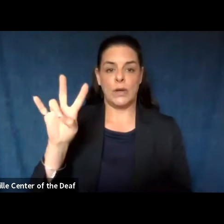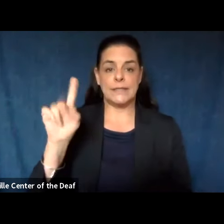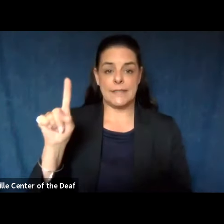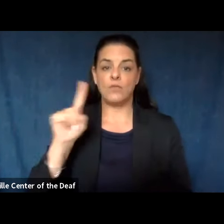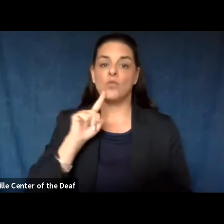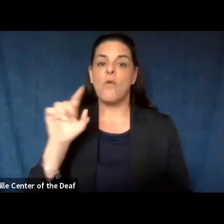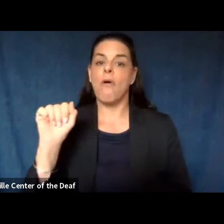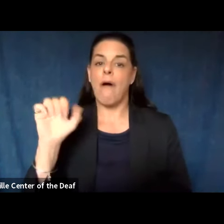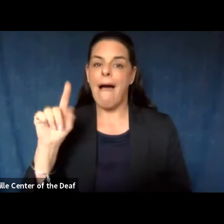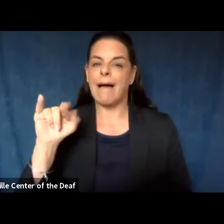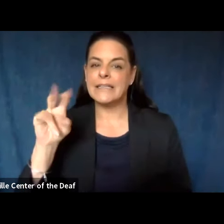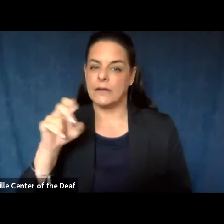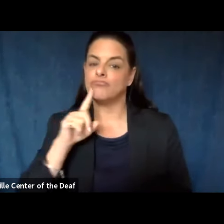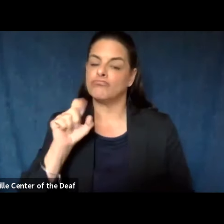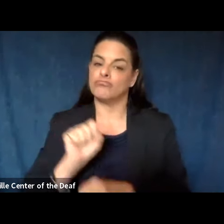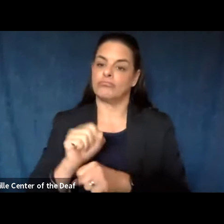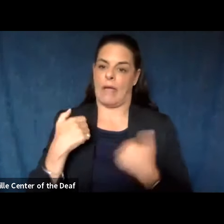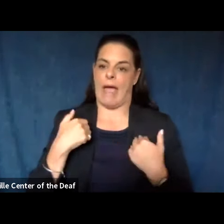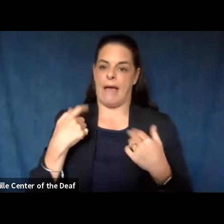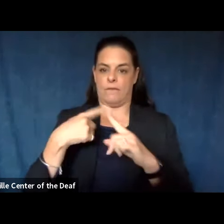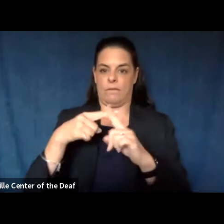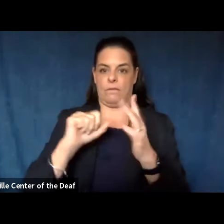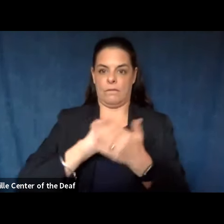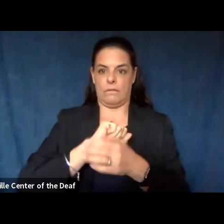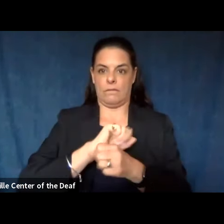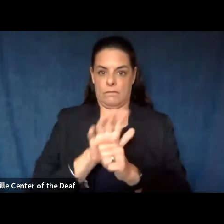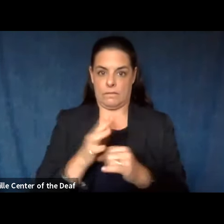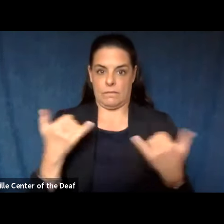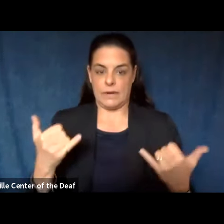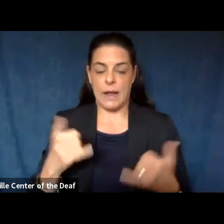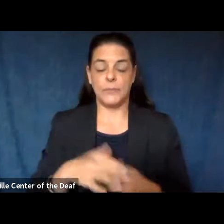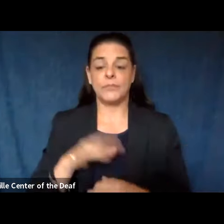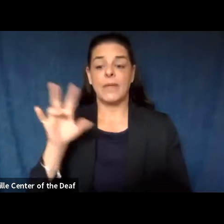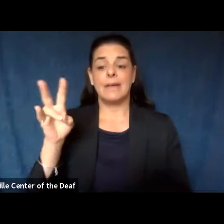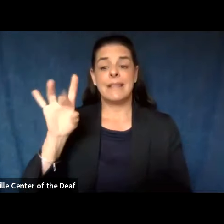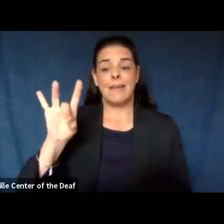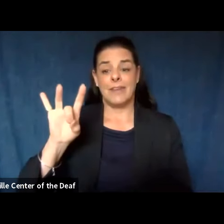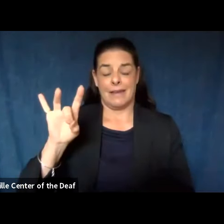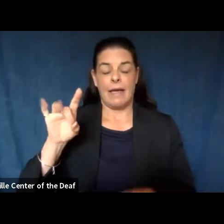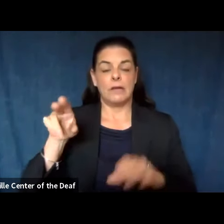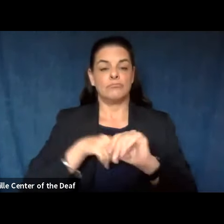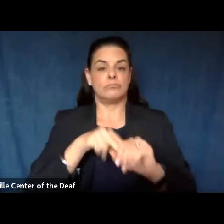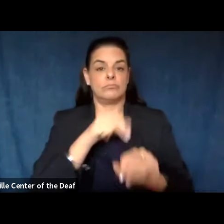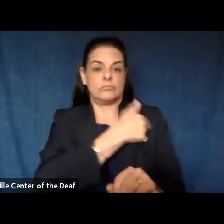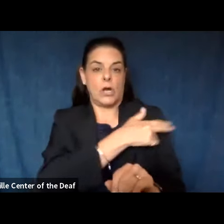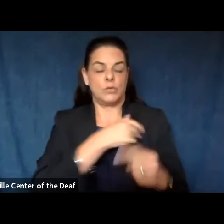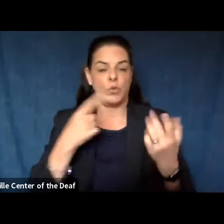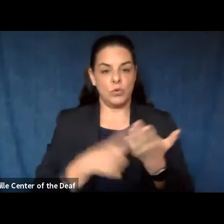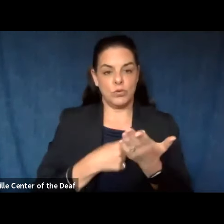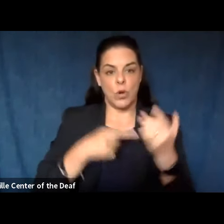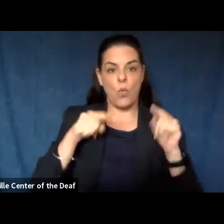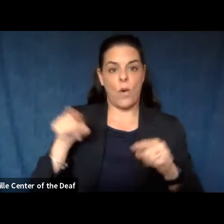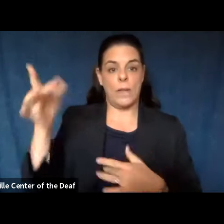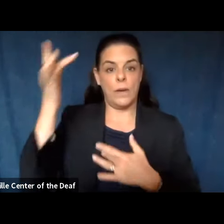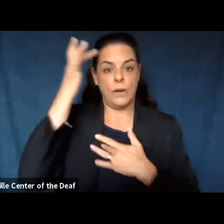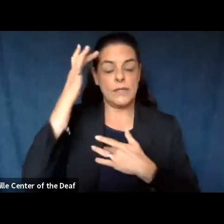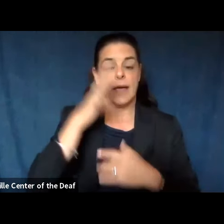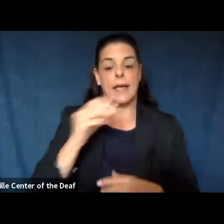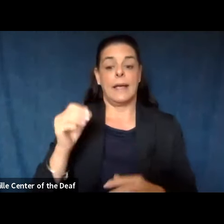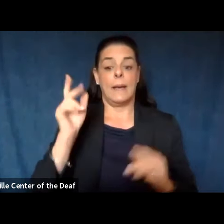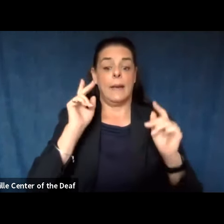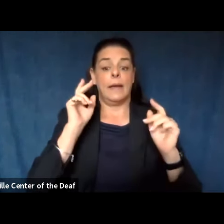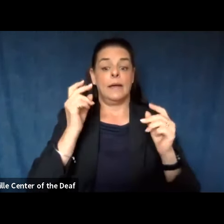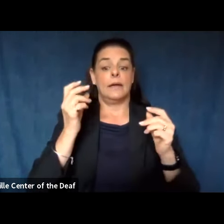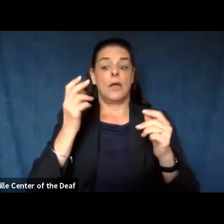active cases. 78 individuals have been hospitalized at some point in their illness, and 13 Knox County residents are